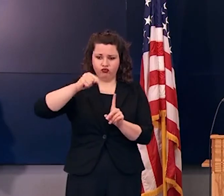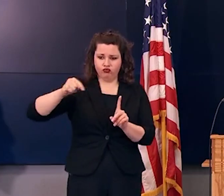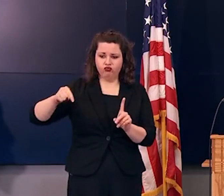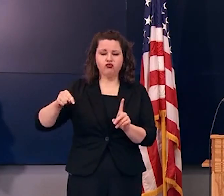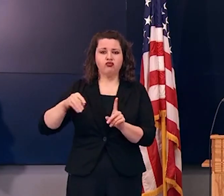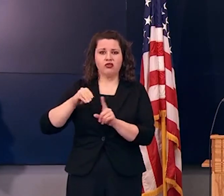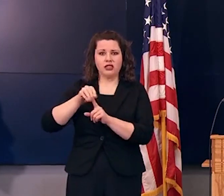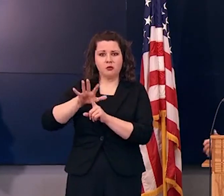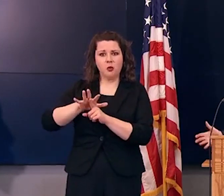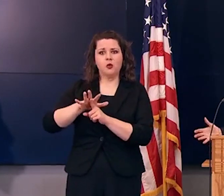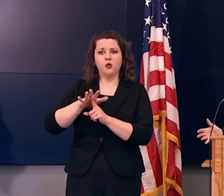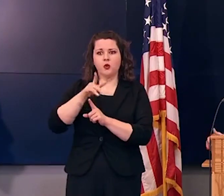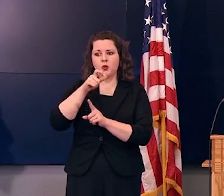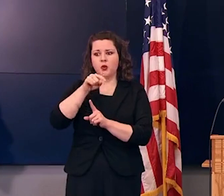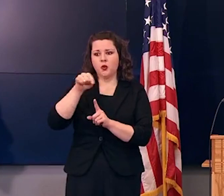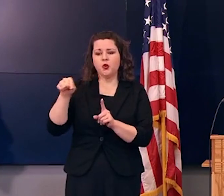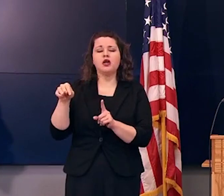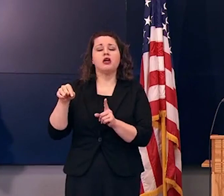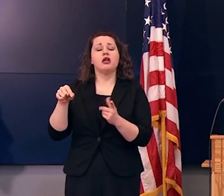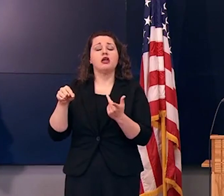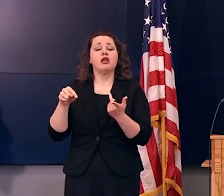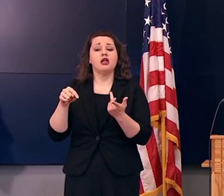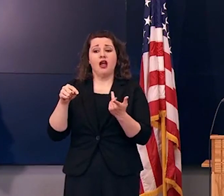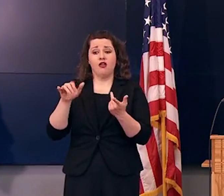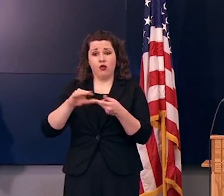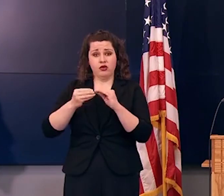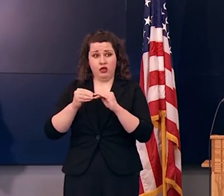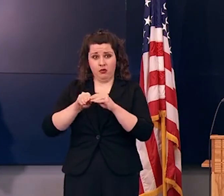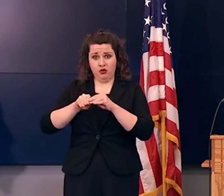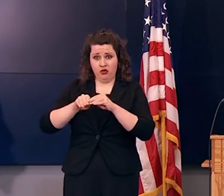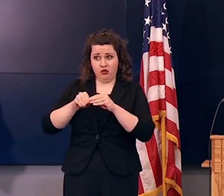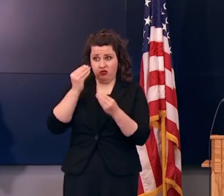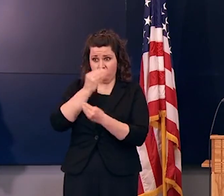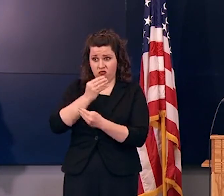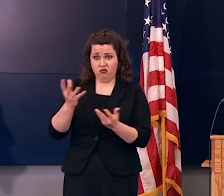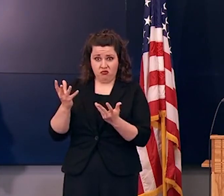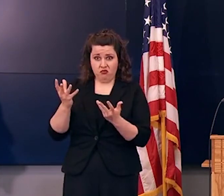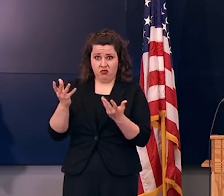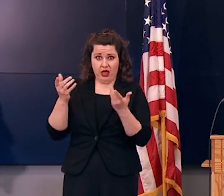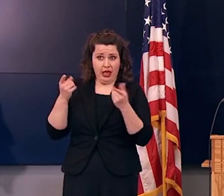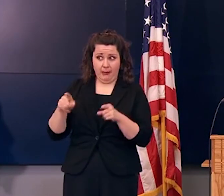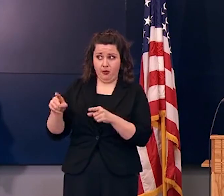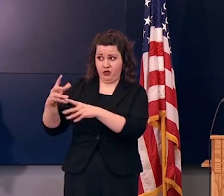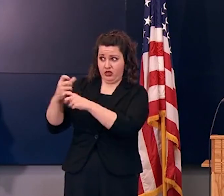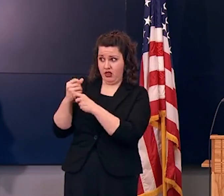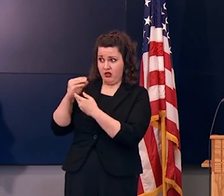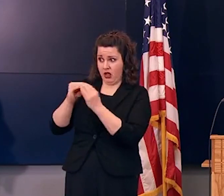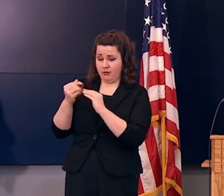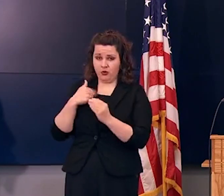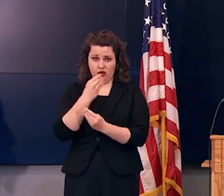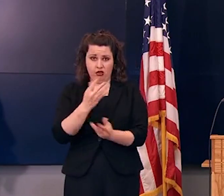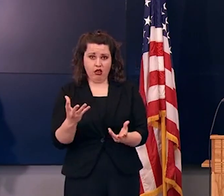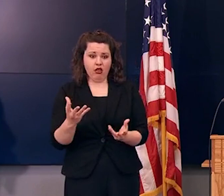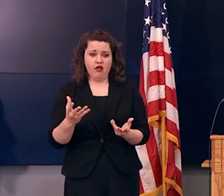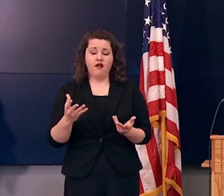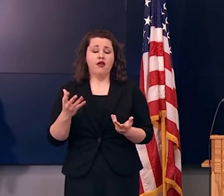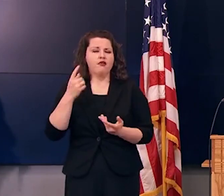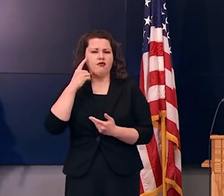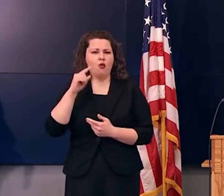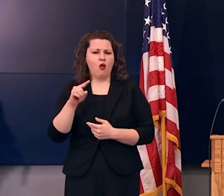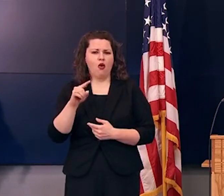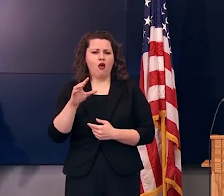the exposure has been. And we've released those numbers as we've received them. And so I didn't have the information